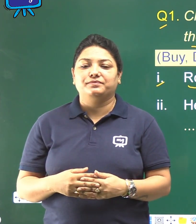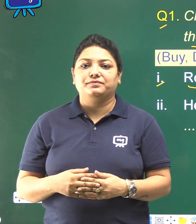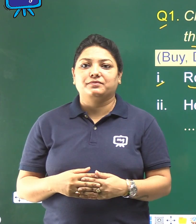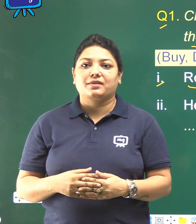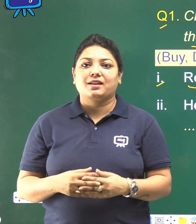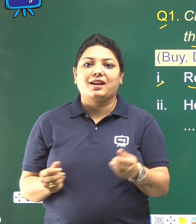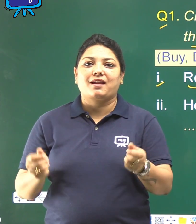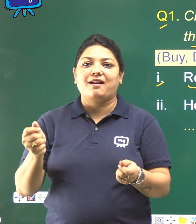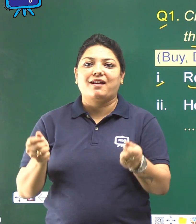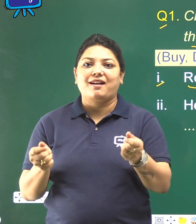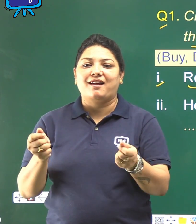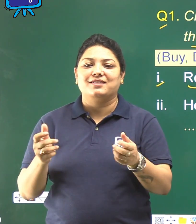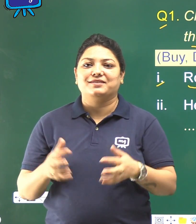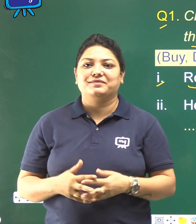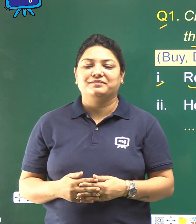cars.